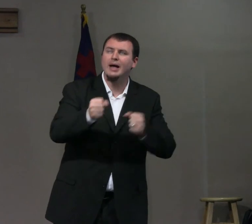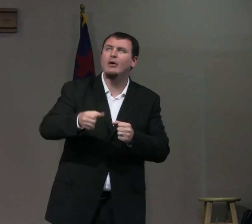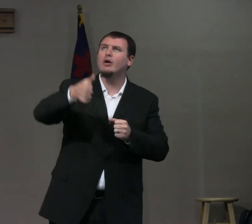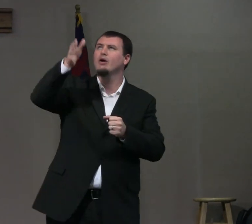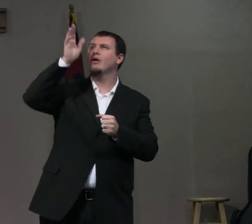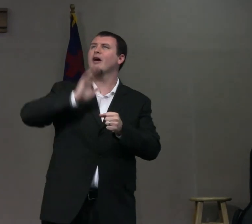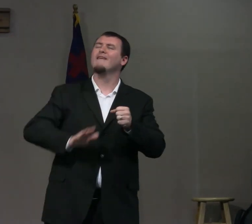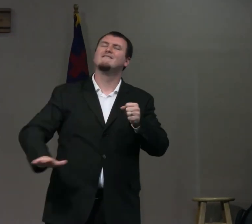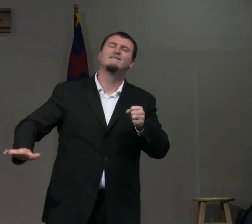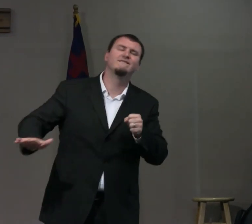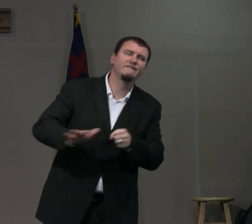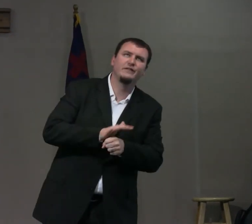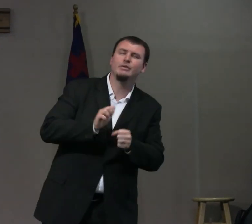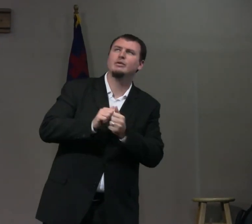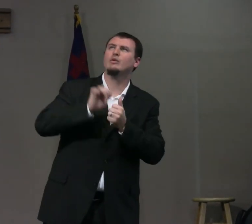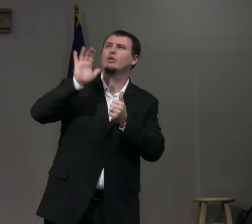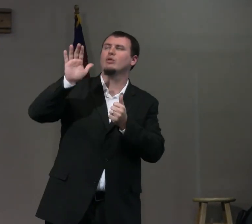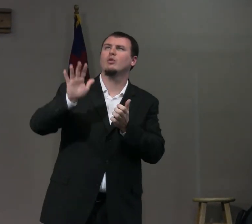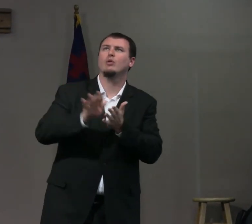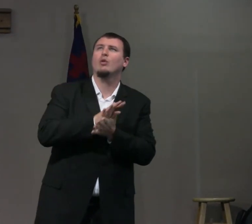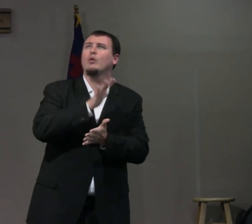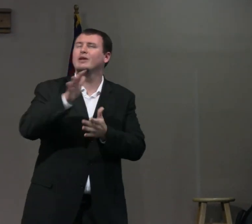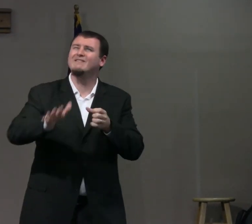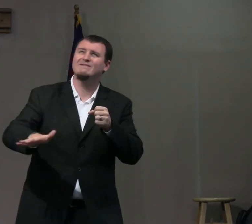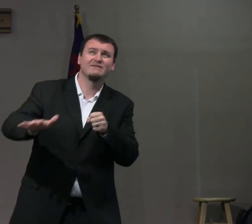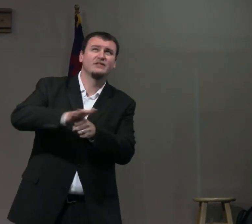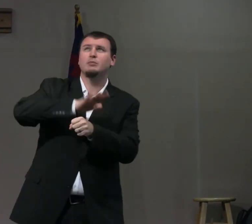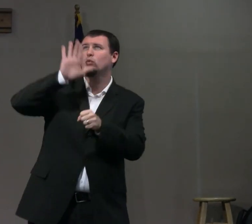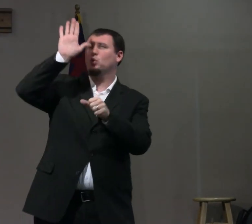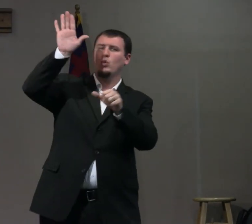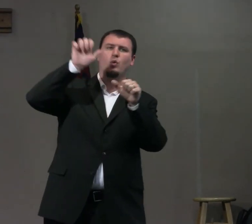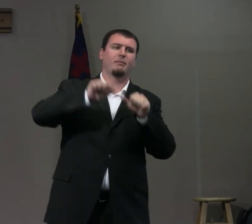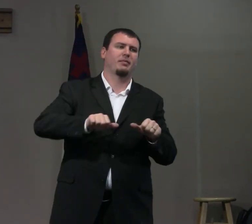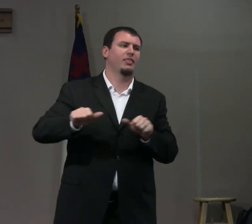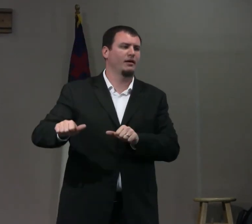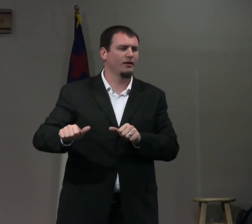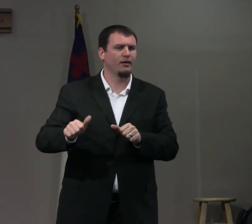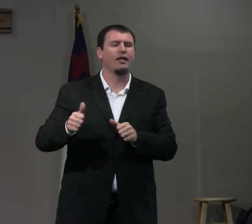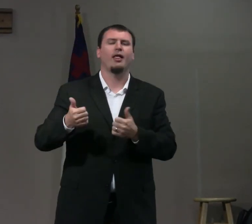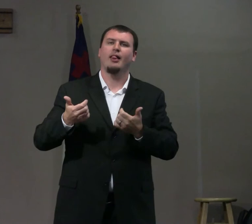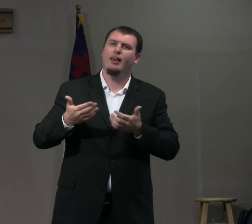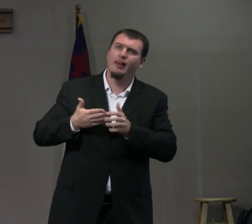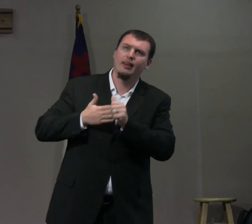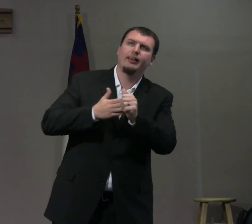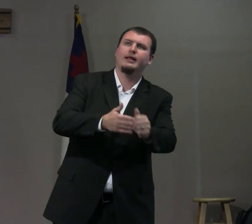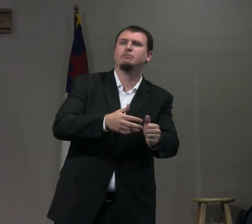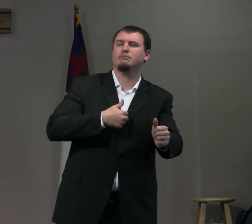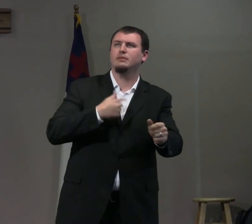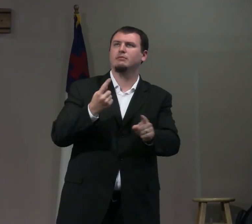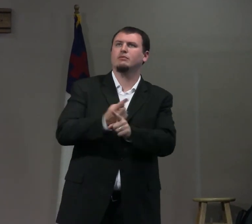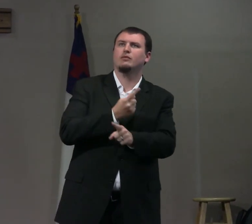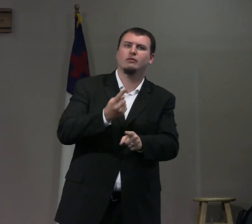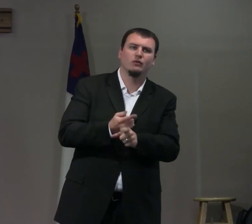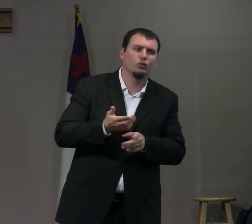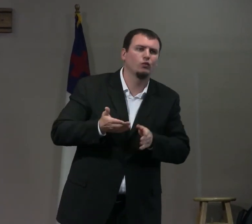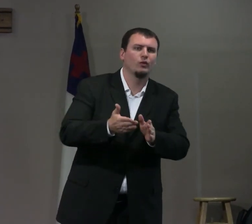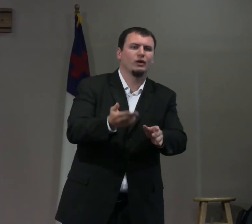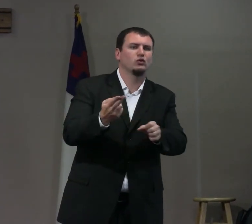Instead, asking God to fill me with His power and His glory and His ability and to lead me